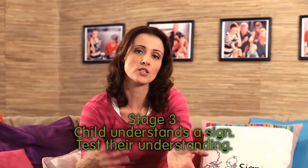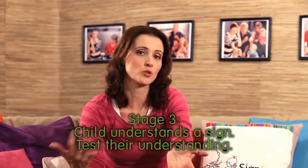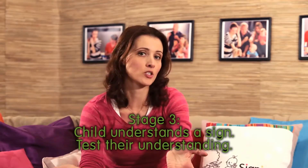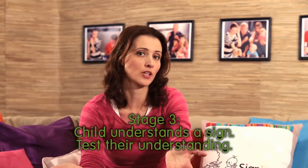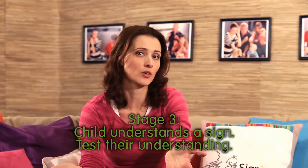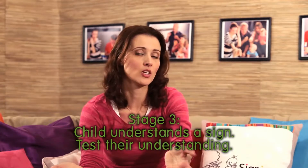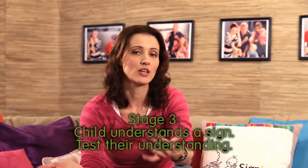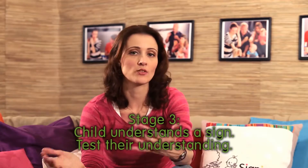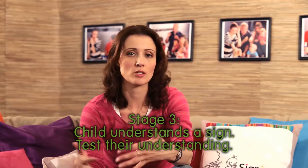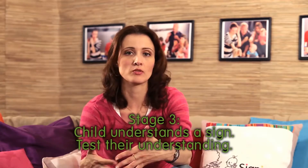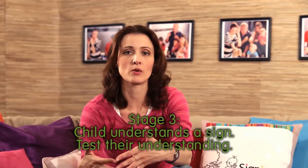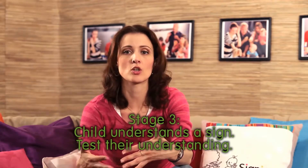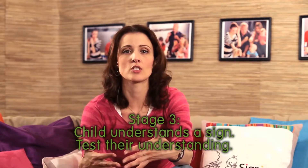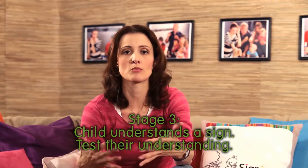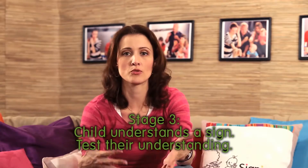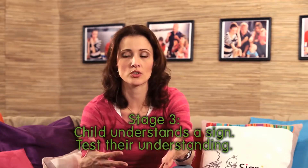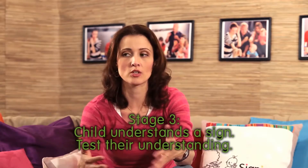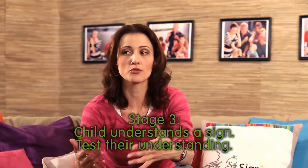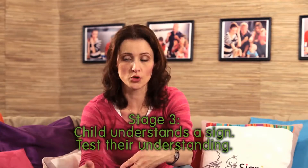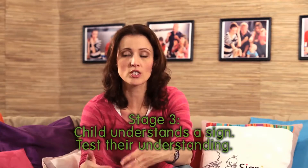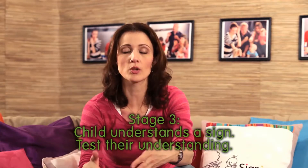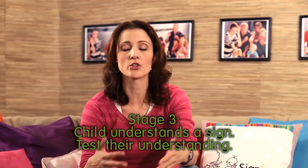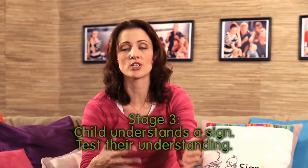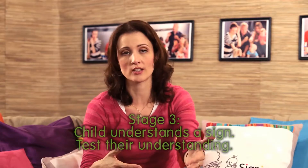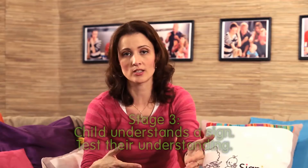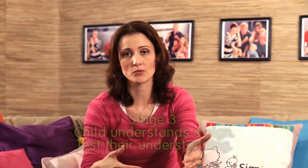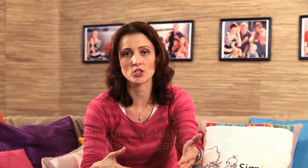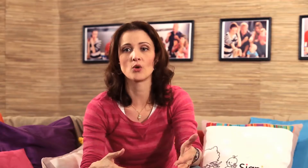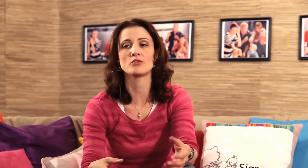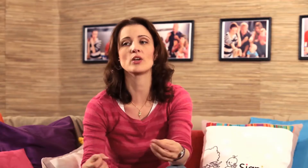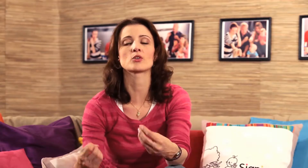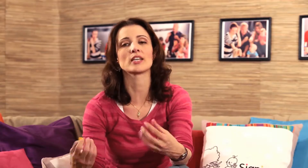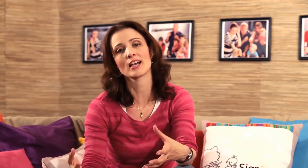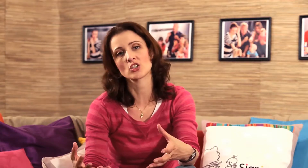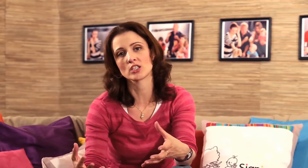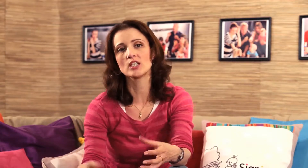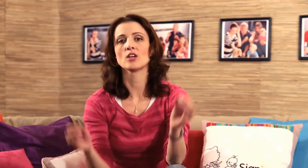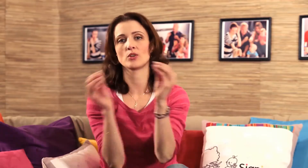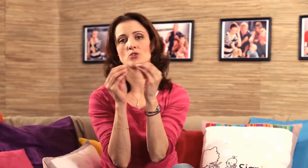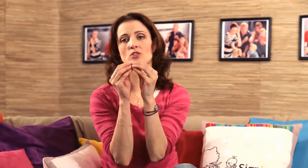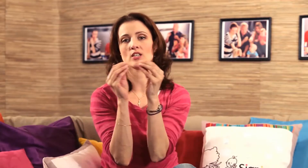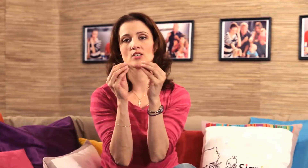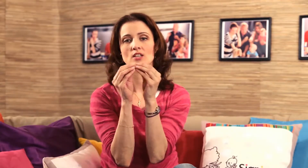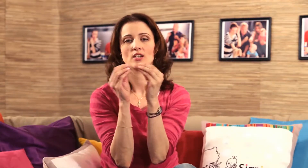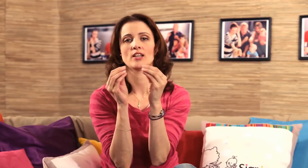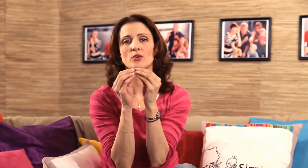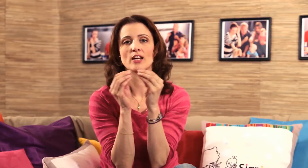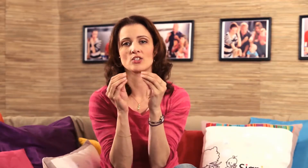and expressive language. And receptive language always comes first. First, they will understand it. So if you get a reaction when you do this, and that reaction